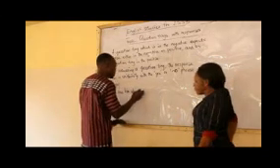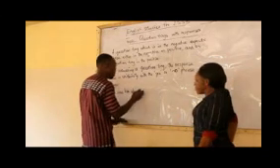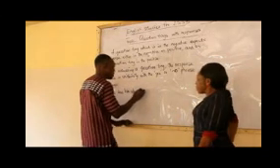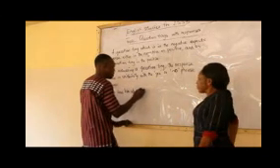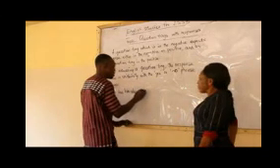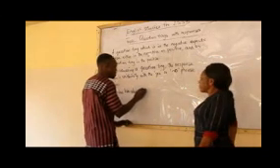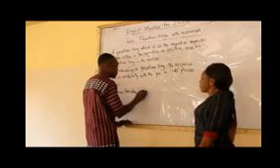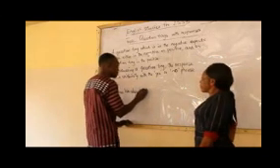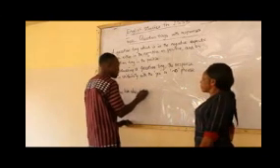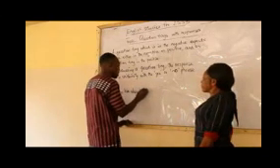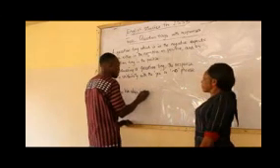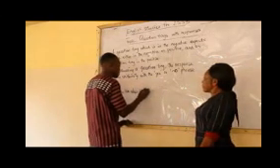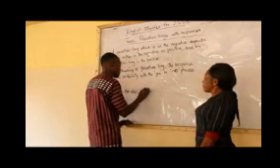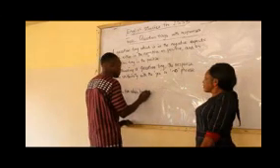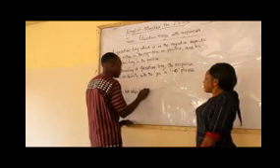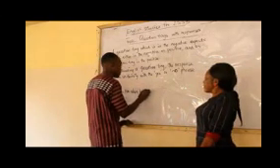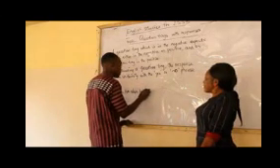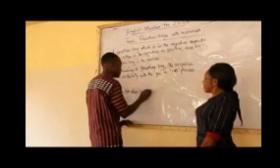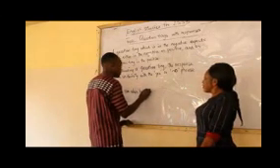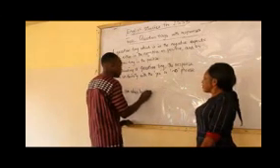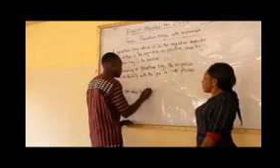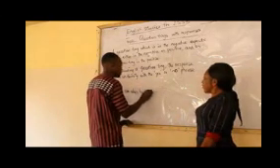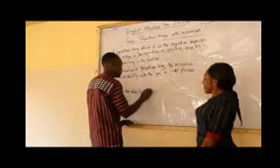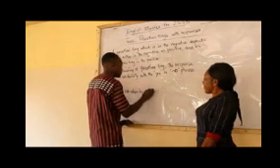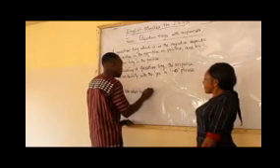he entered